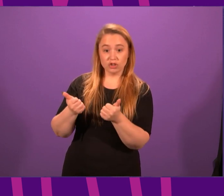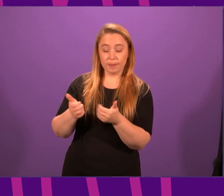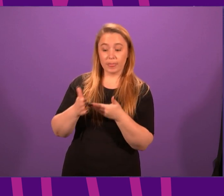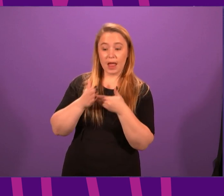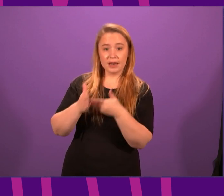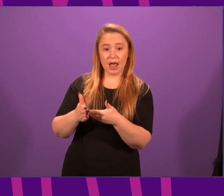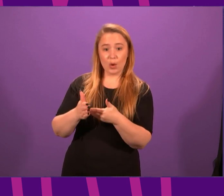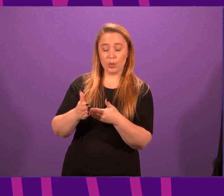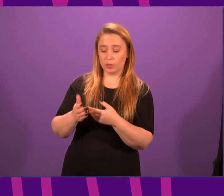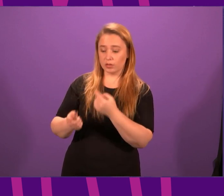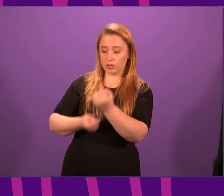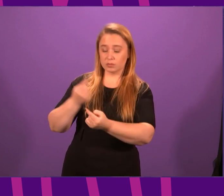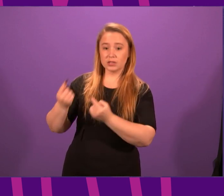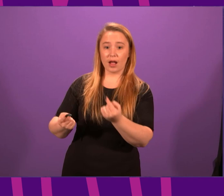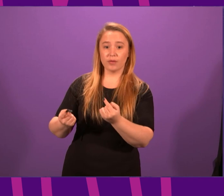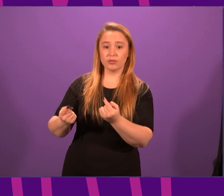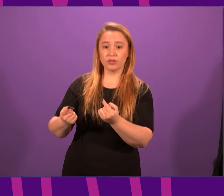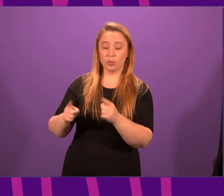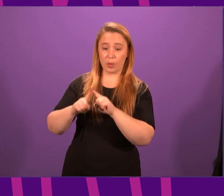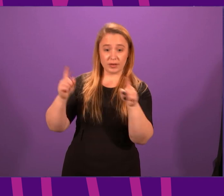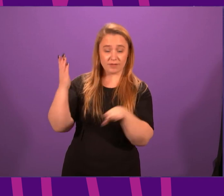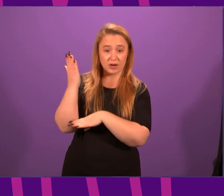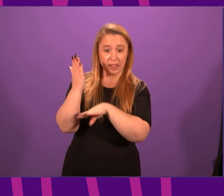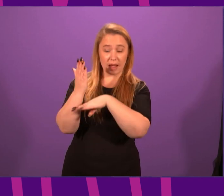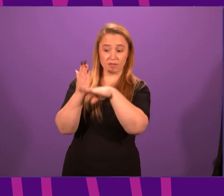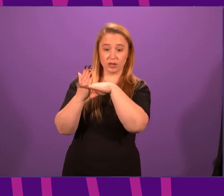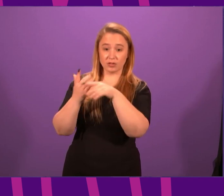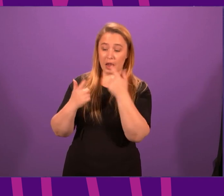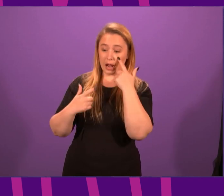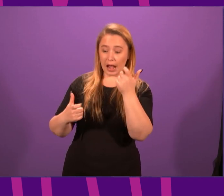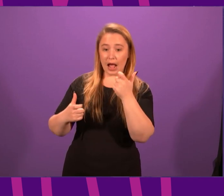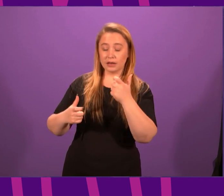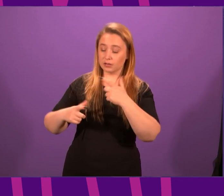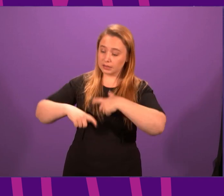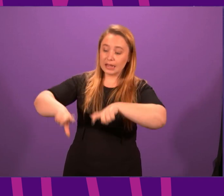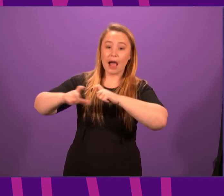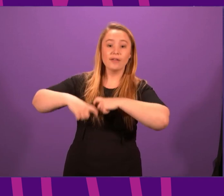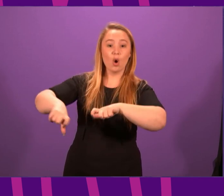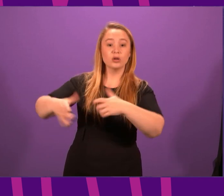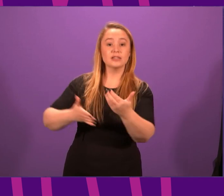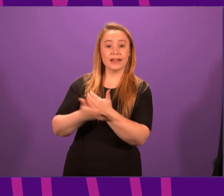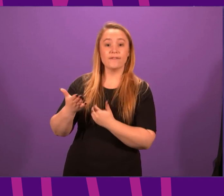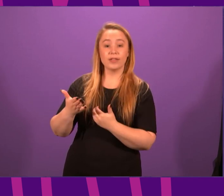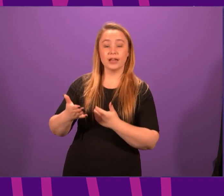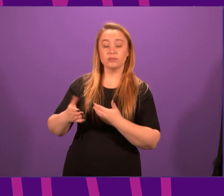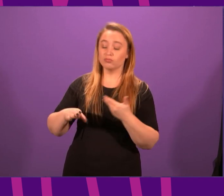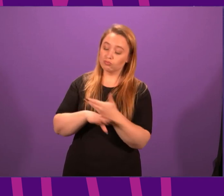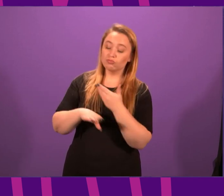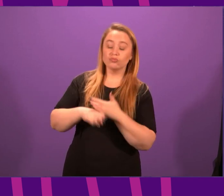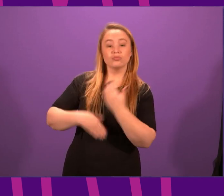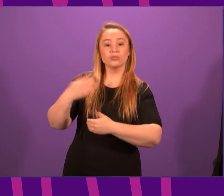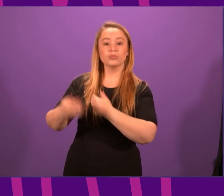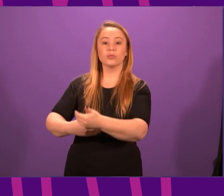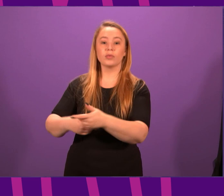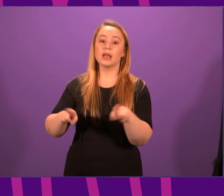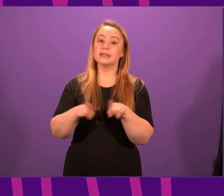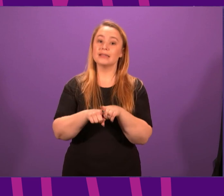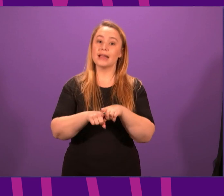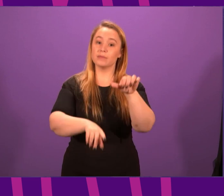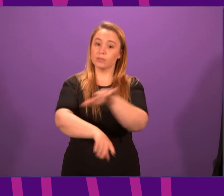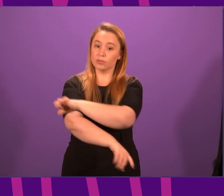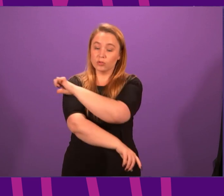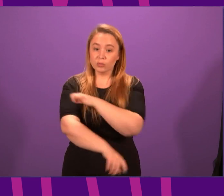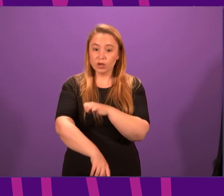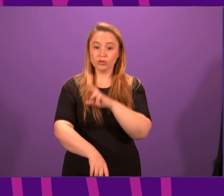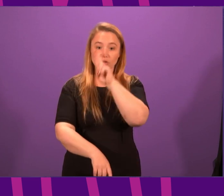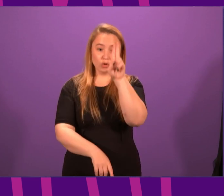circumstances, with all levels of the virus, are able to operate safely. The same with schools and hospitals is